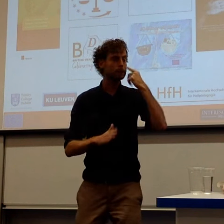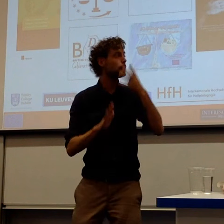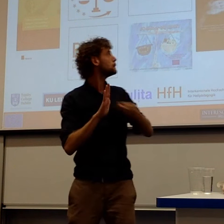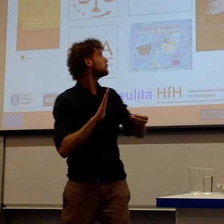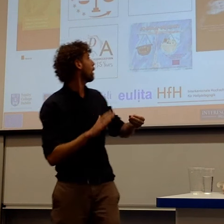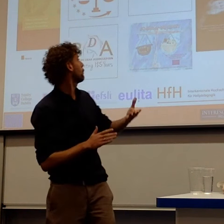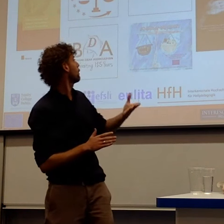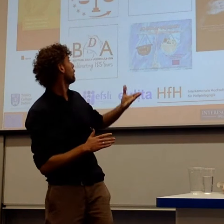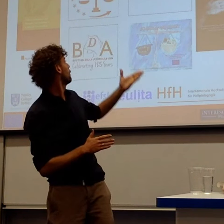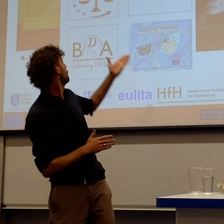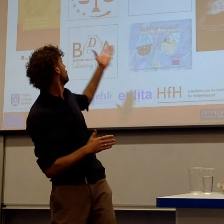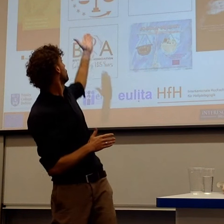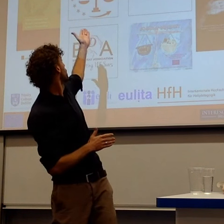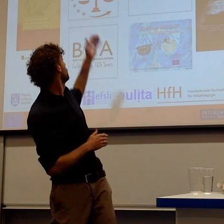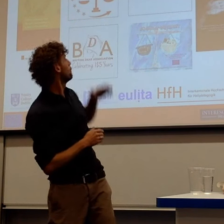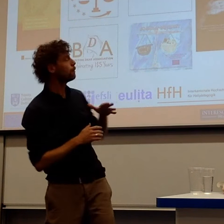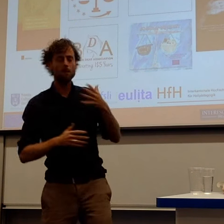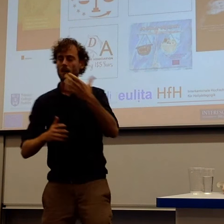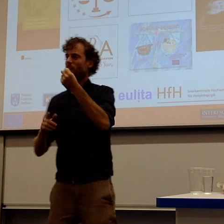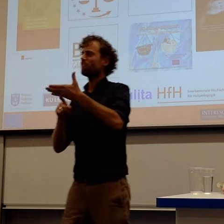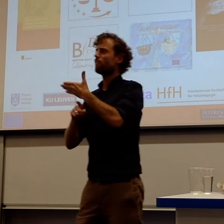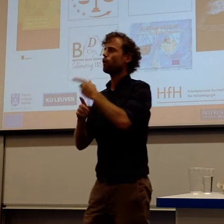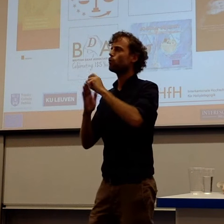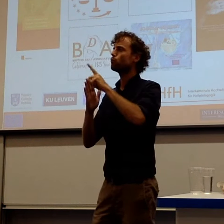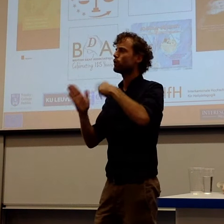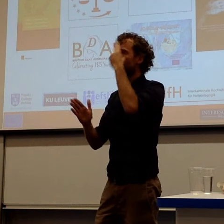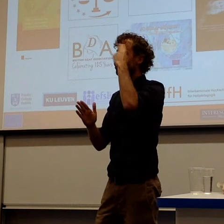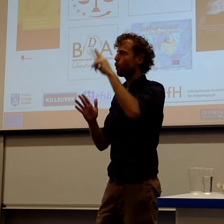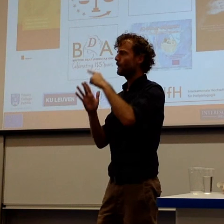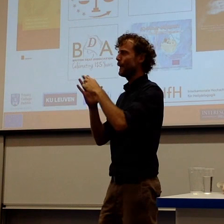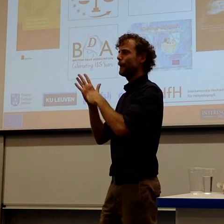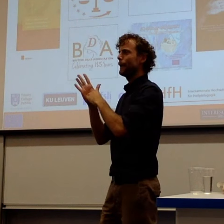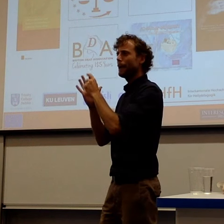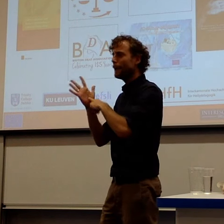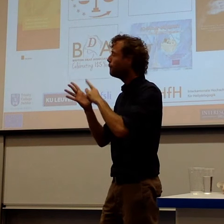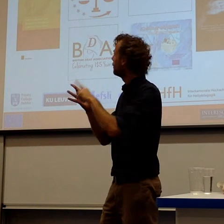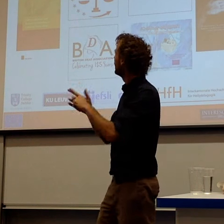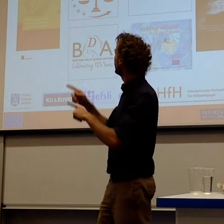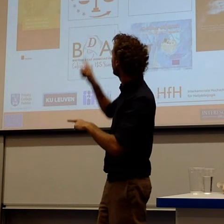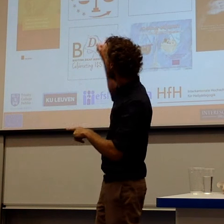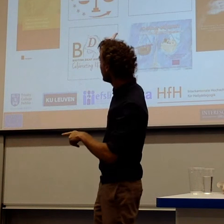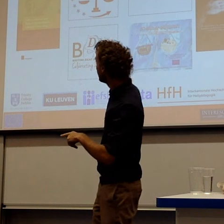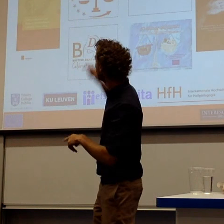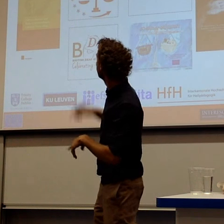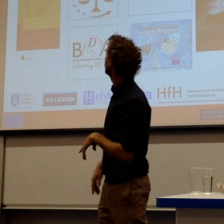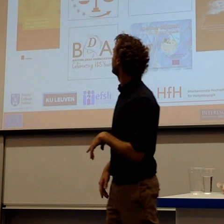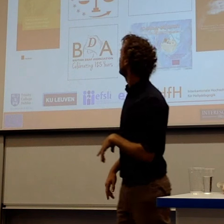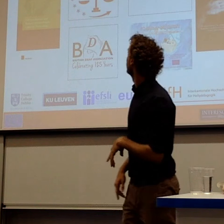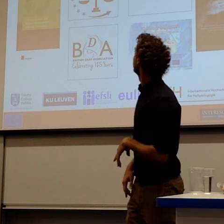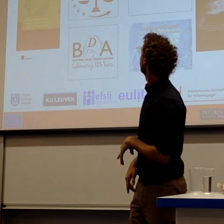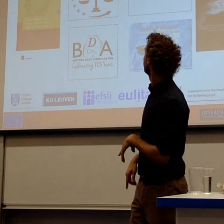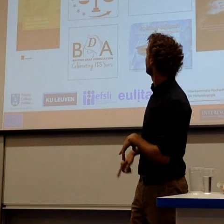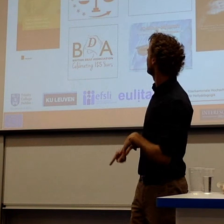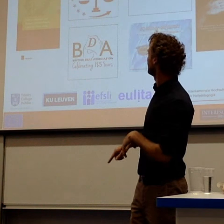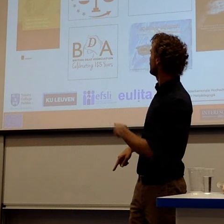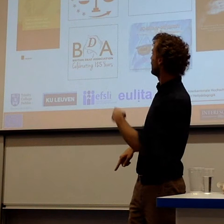got experience working on previous projects, and we put a couple up here on this slide. There's one called IMPLI, I-M-P-L-I,